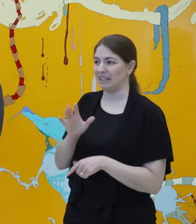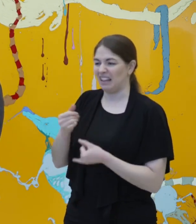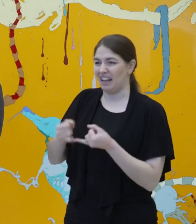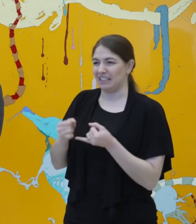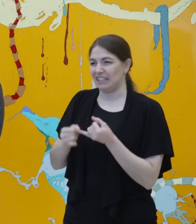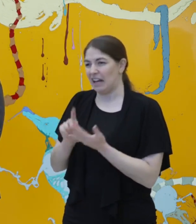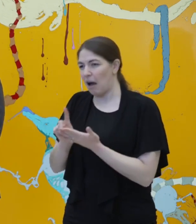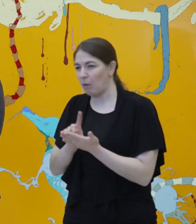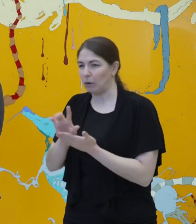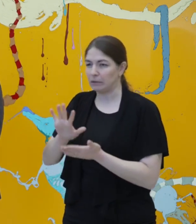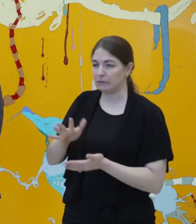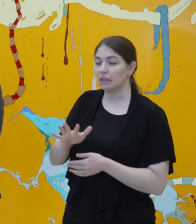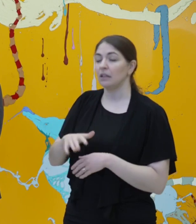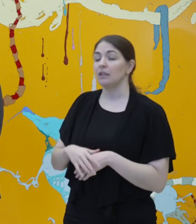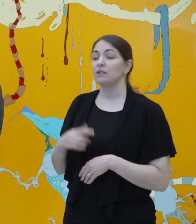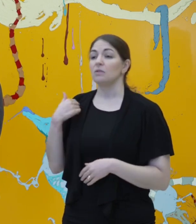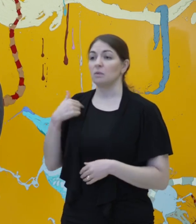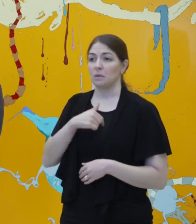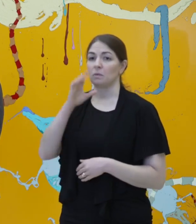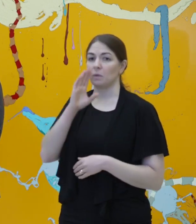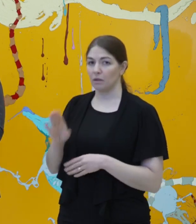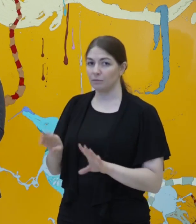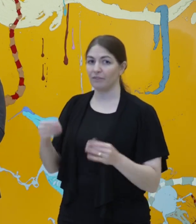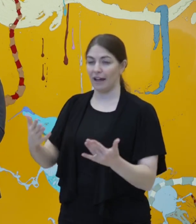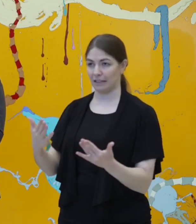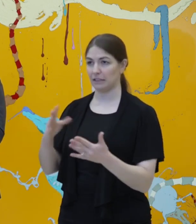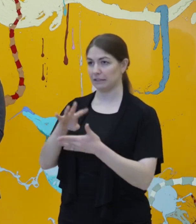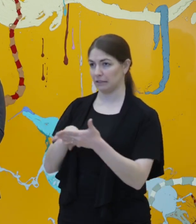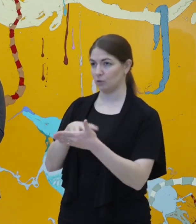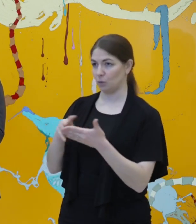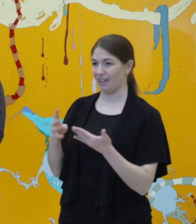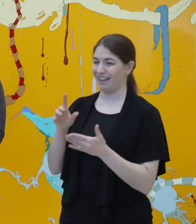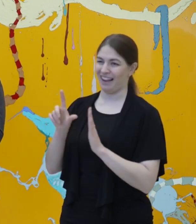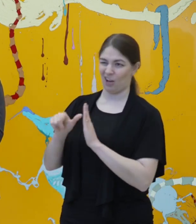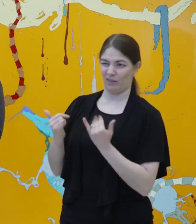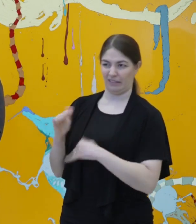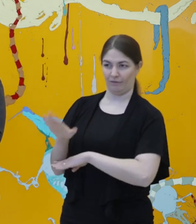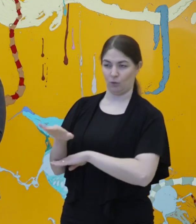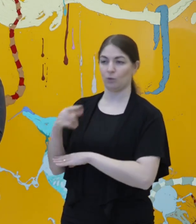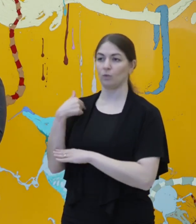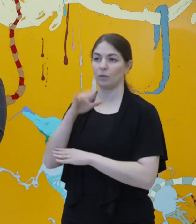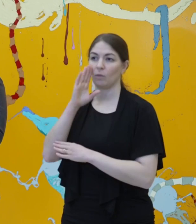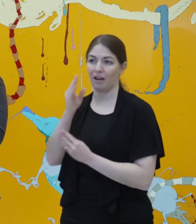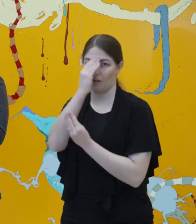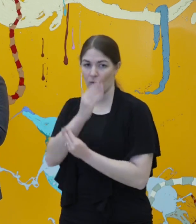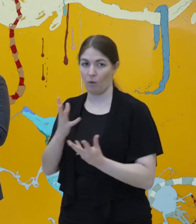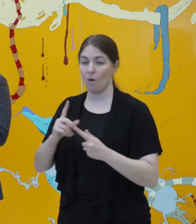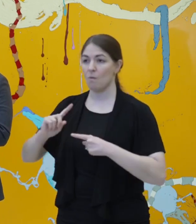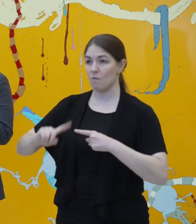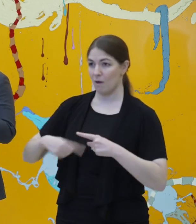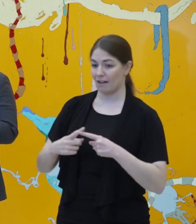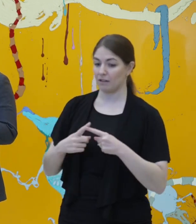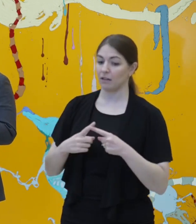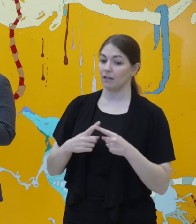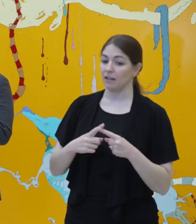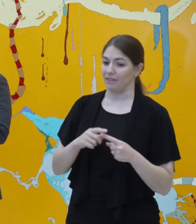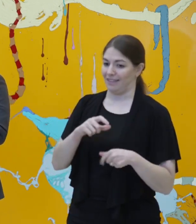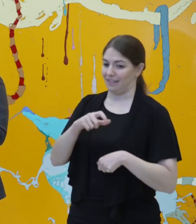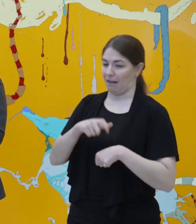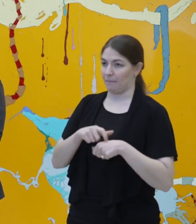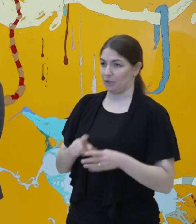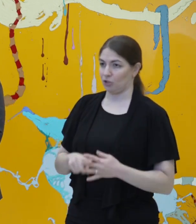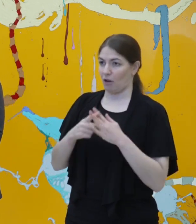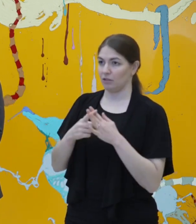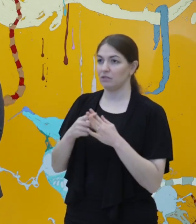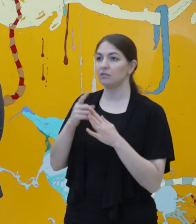we'll produce a schedule later this afternoon of when those tests actually started and when the 16-hour clock starts for test